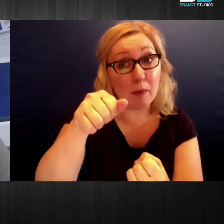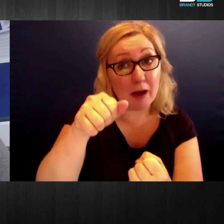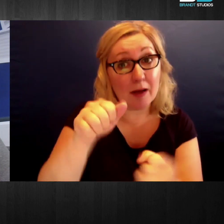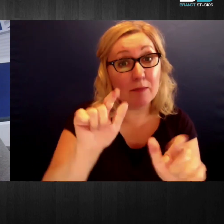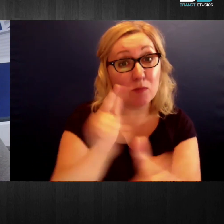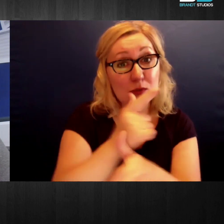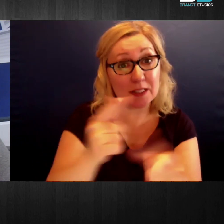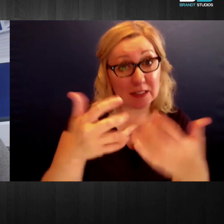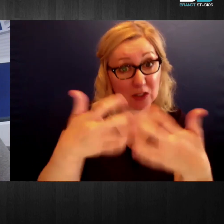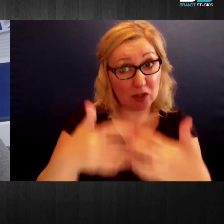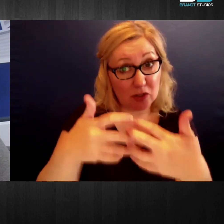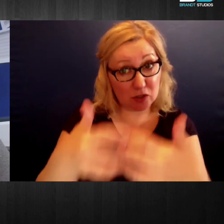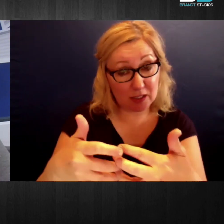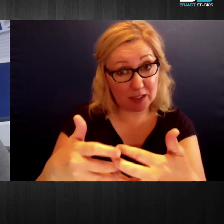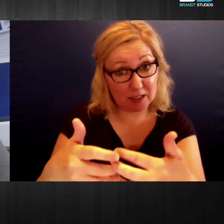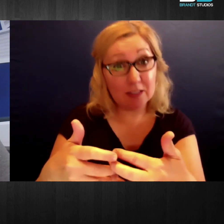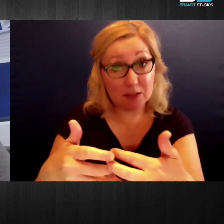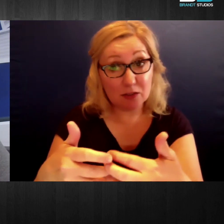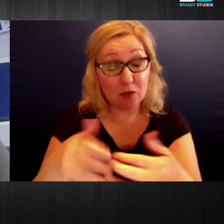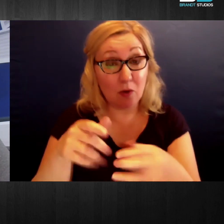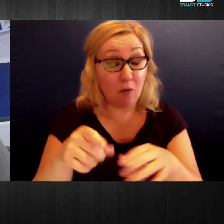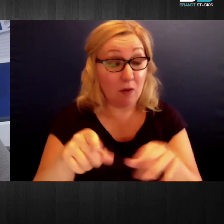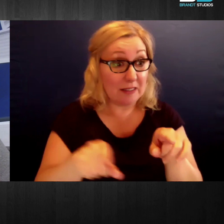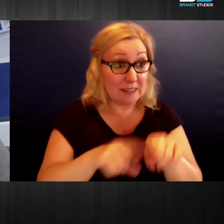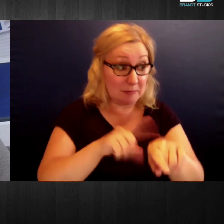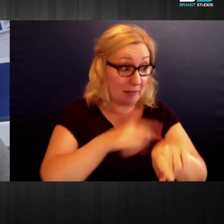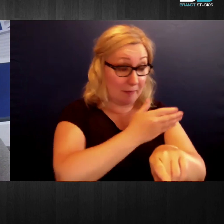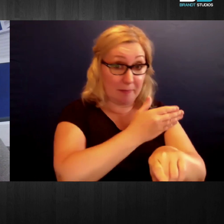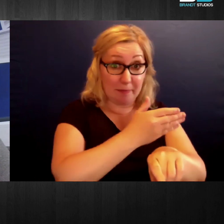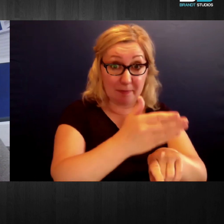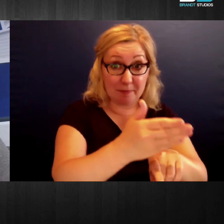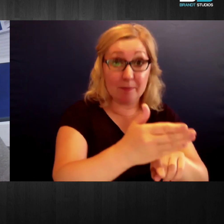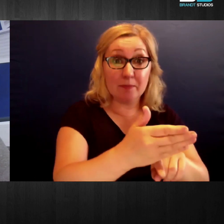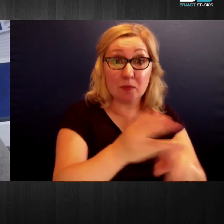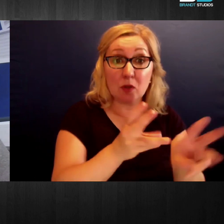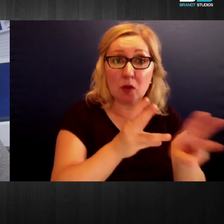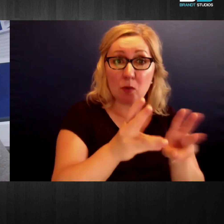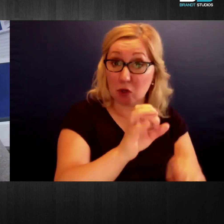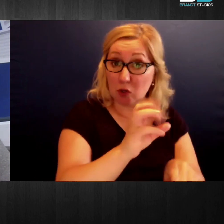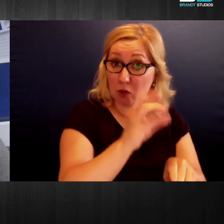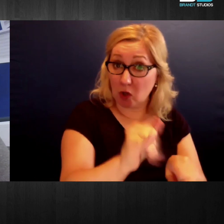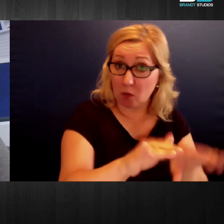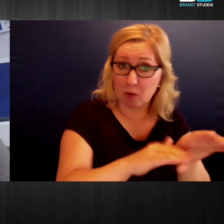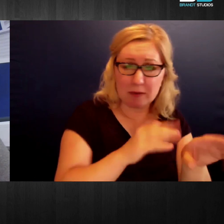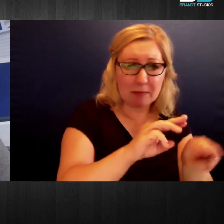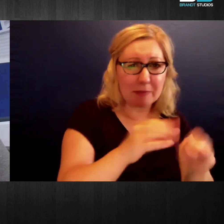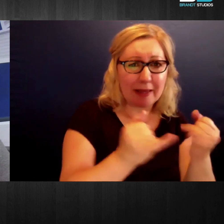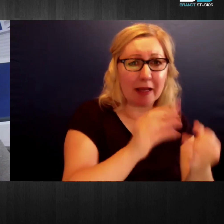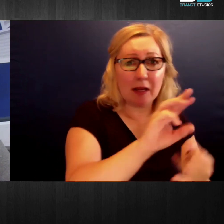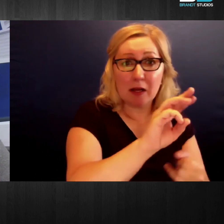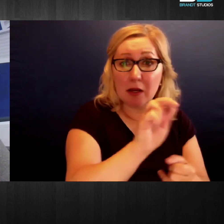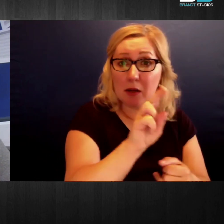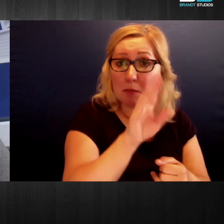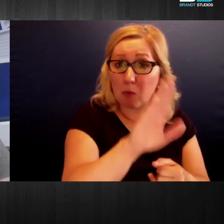City, developing this program. Initially, we had the likes of Paul Tanyan and Paul Hayes, and then more recently, Jen